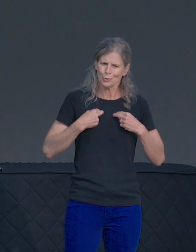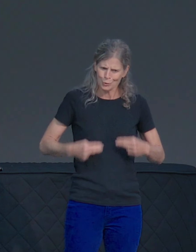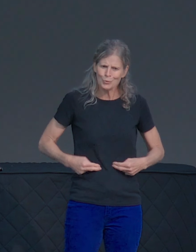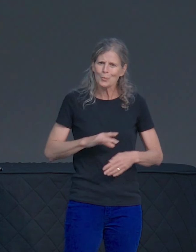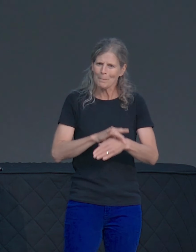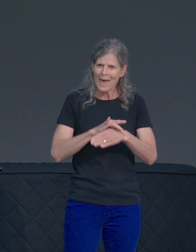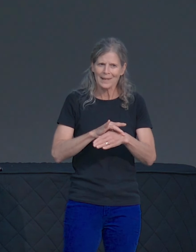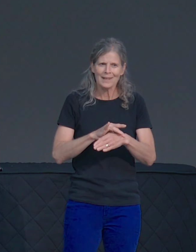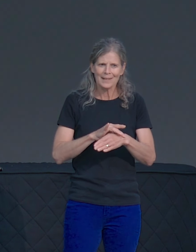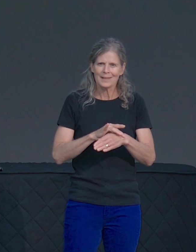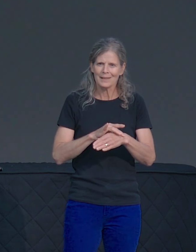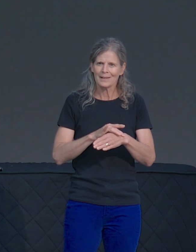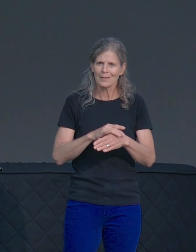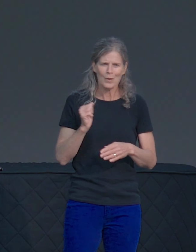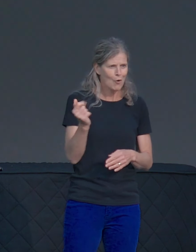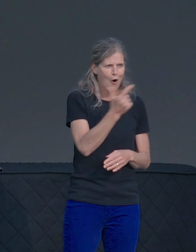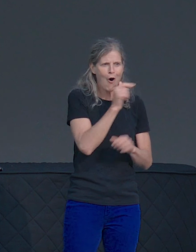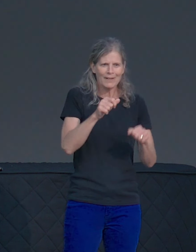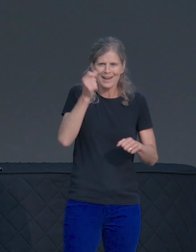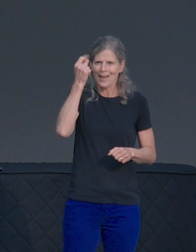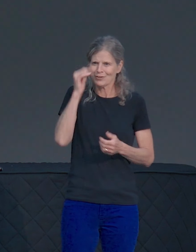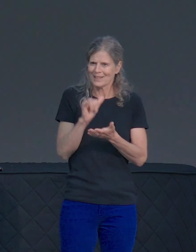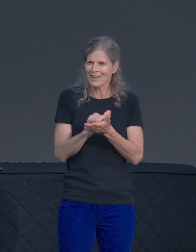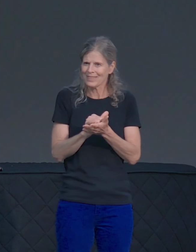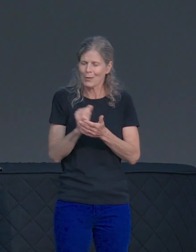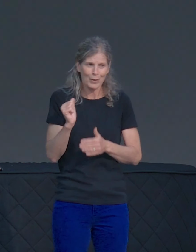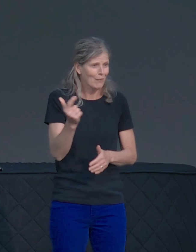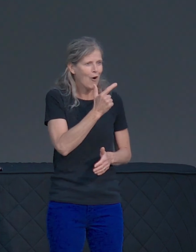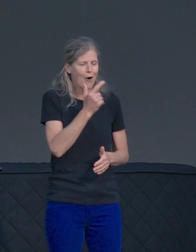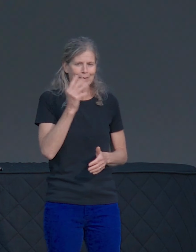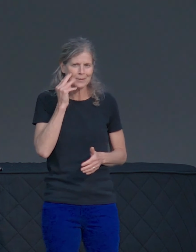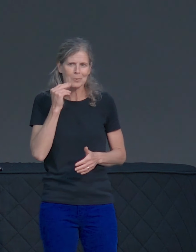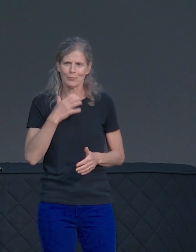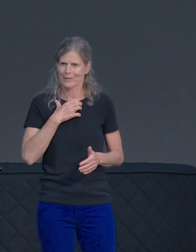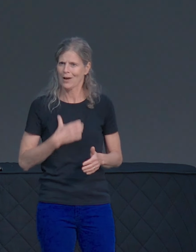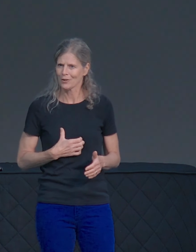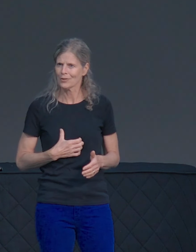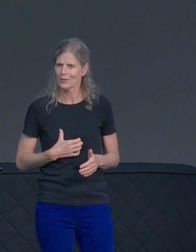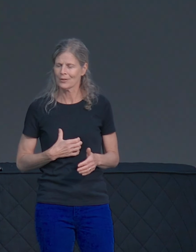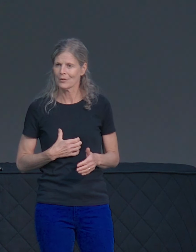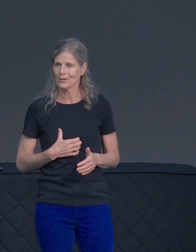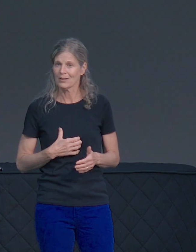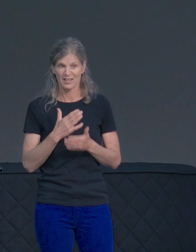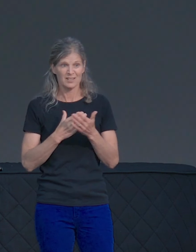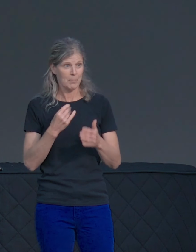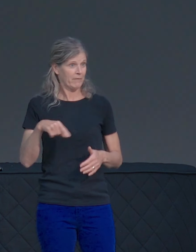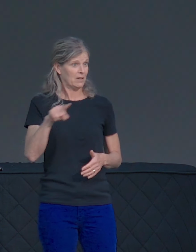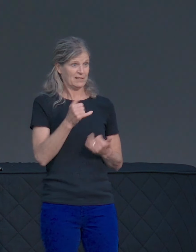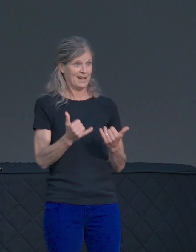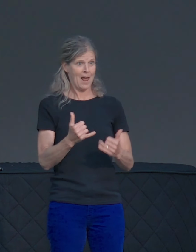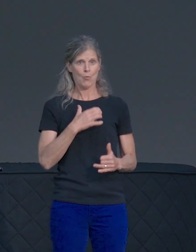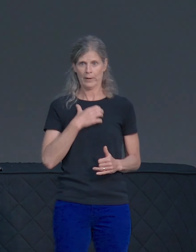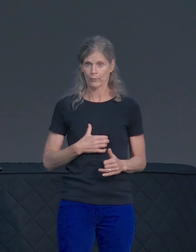Jesus in a way that we can all relate to. We've all been hungry. In fact, some of us are hungry right now.